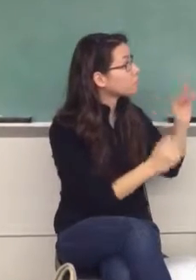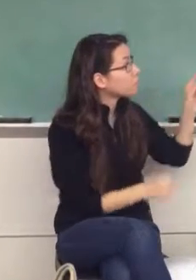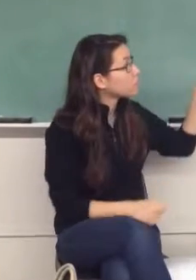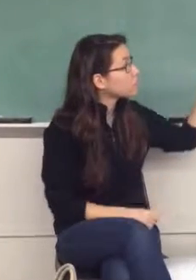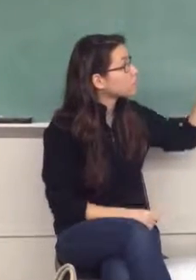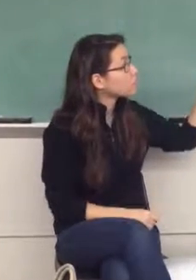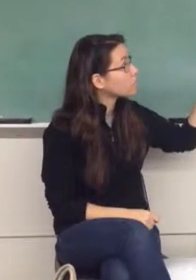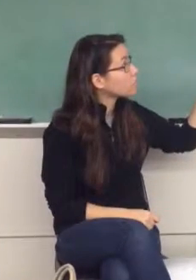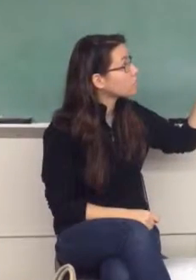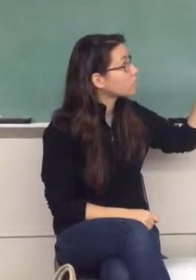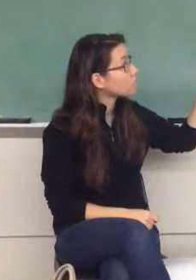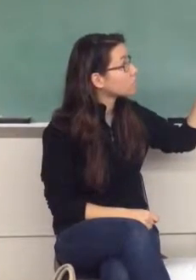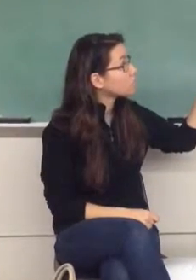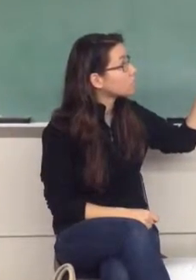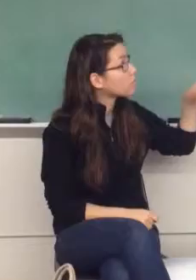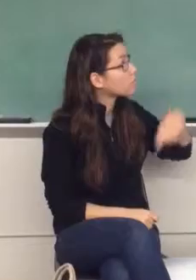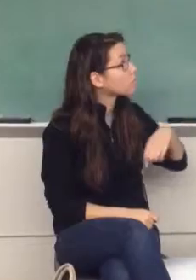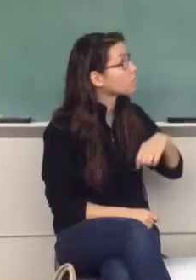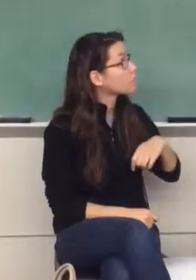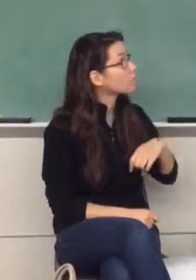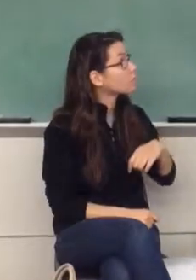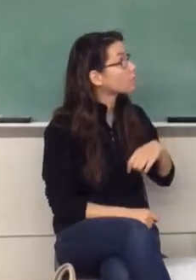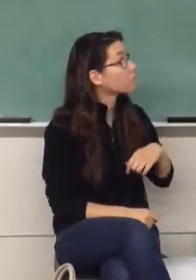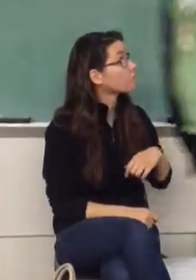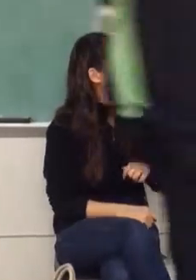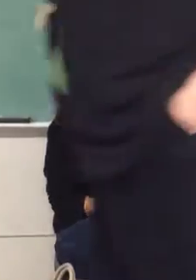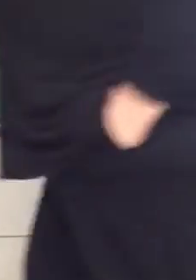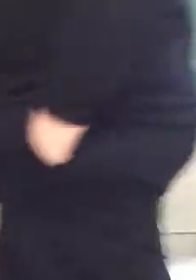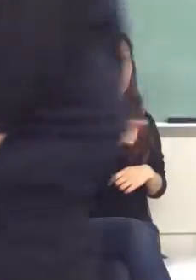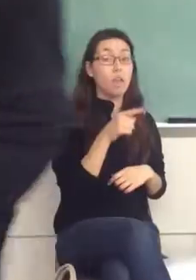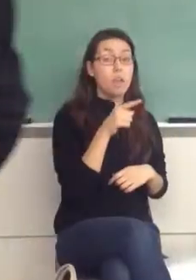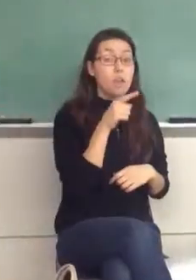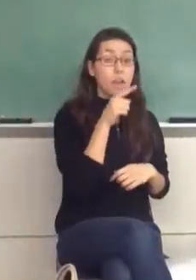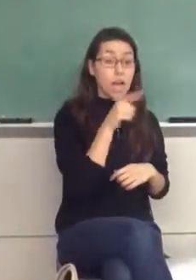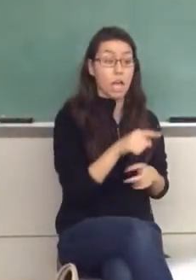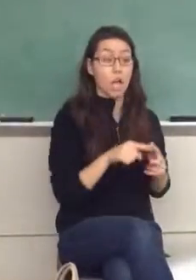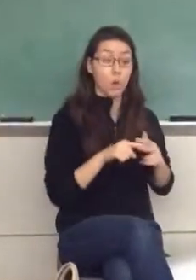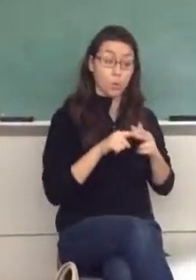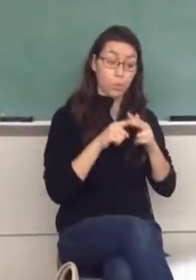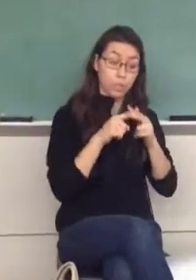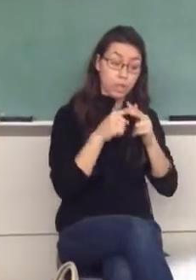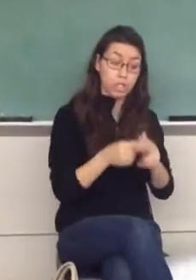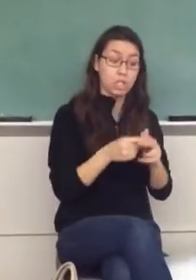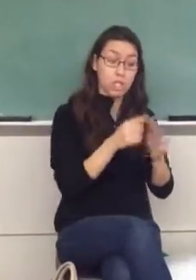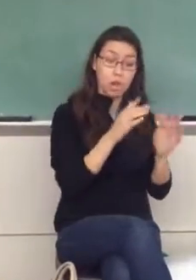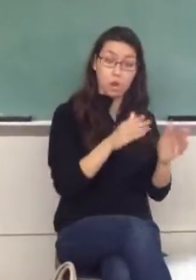originally arranged the elements on the periodic table by their atomic masses.